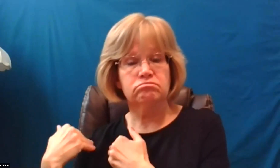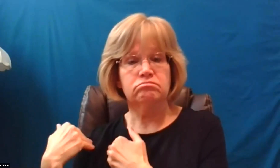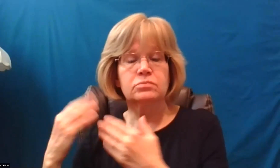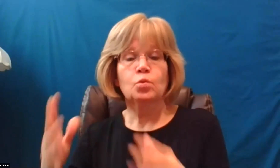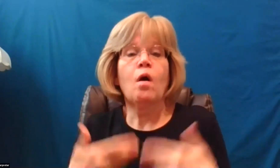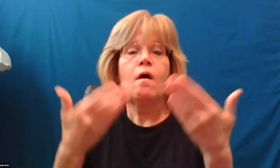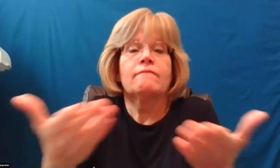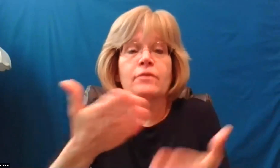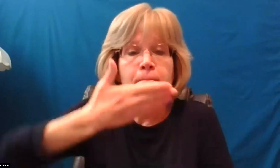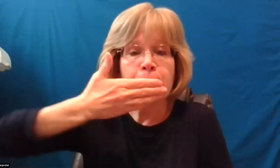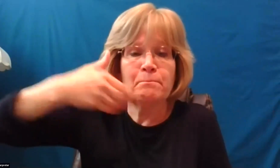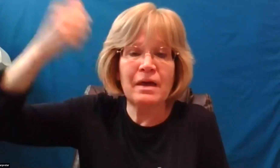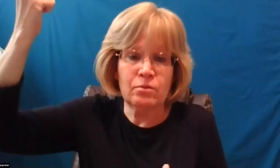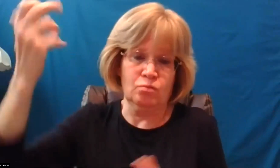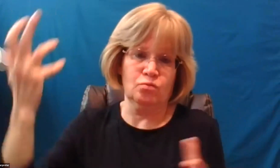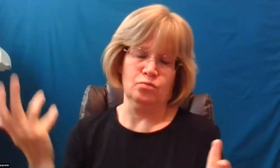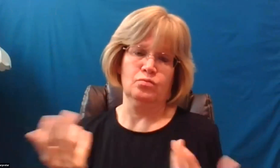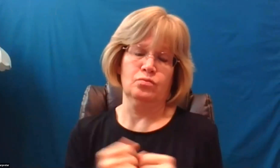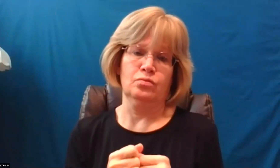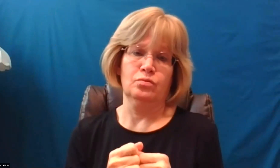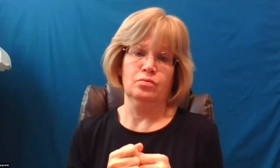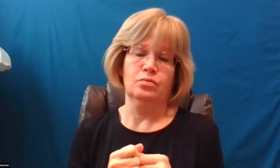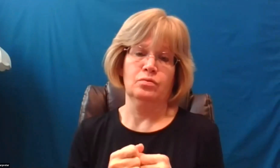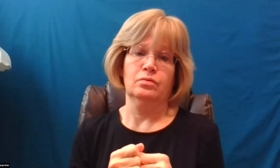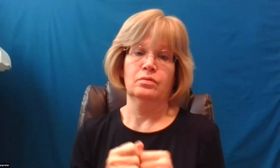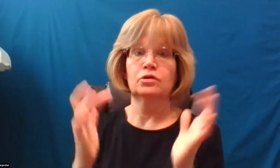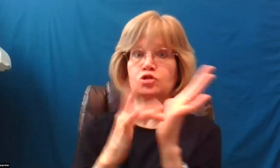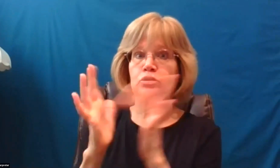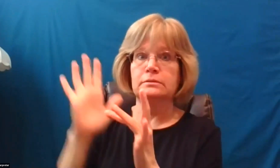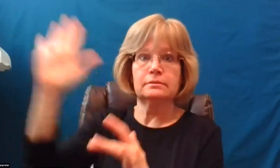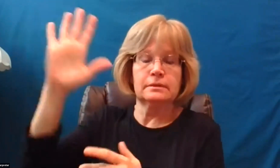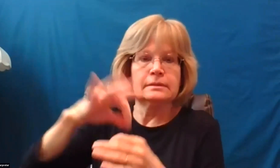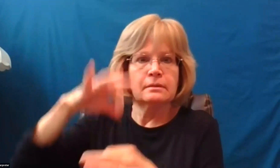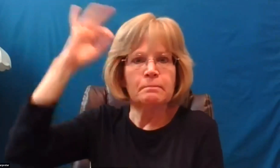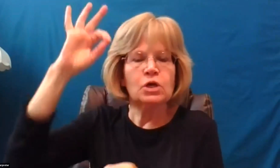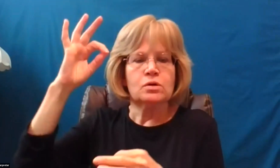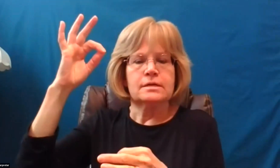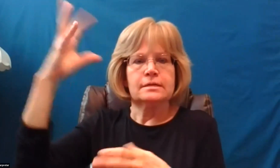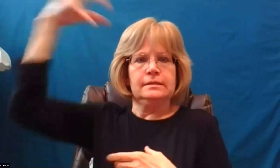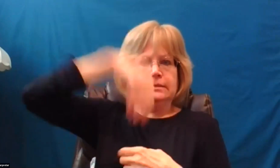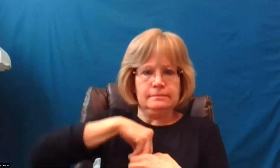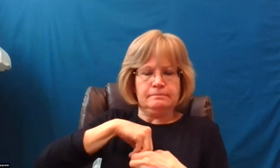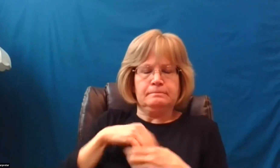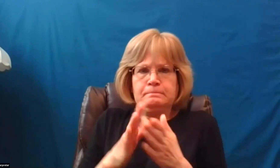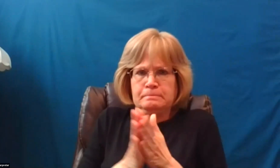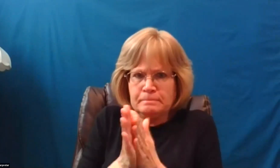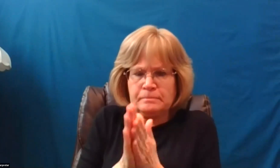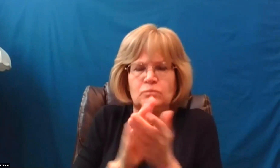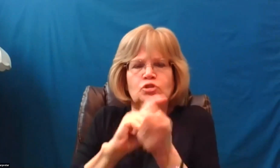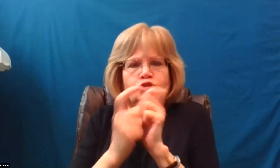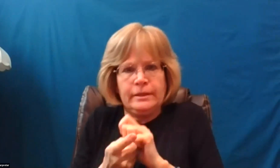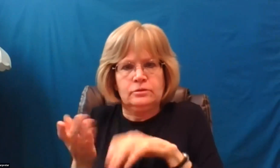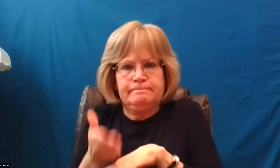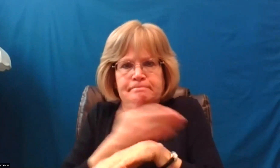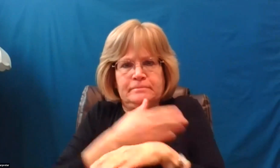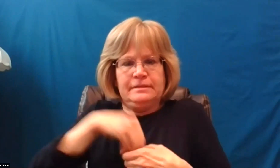offer something better. His impelling spirit motivates compelling change inside, propelling us